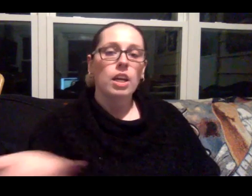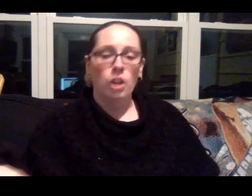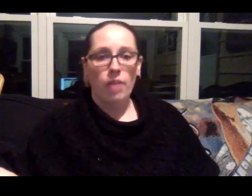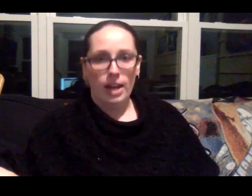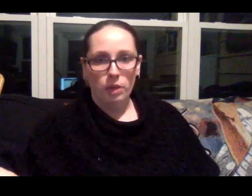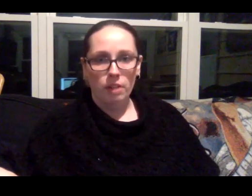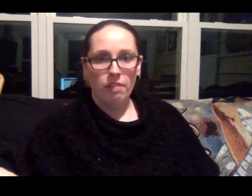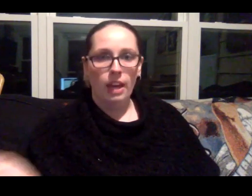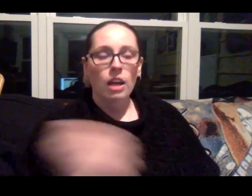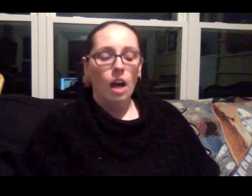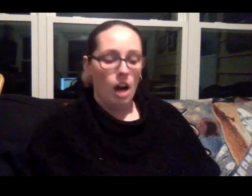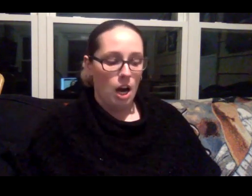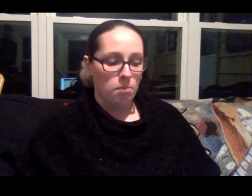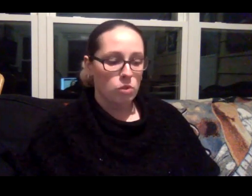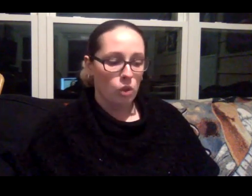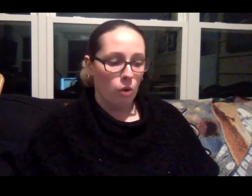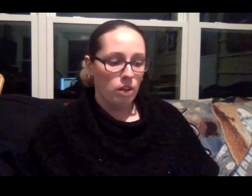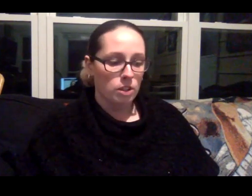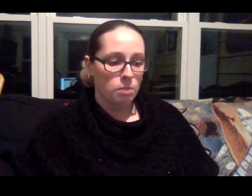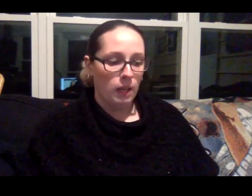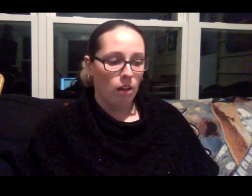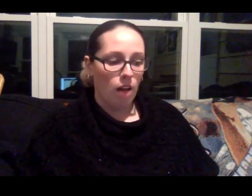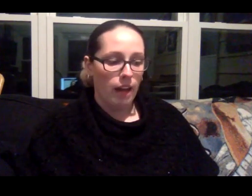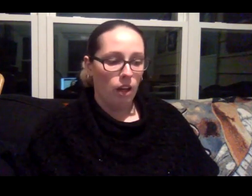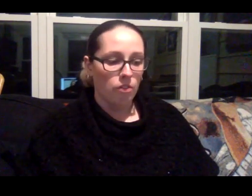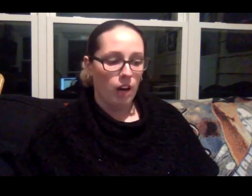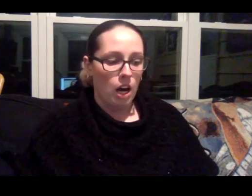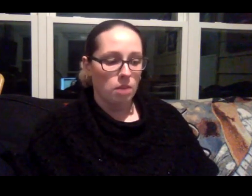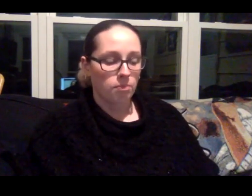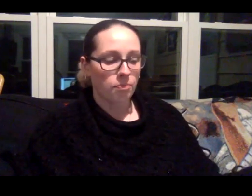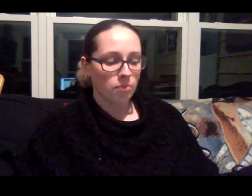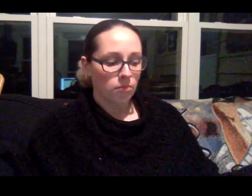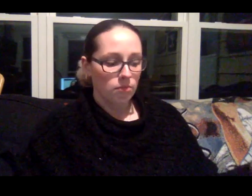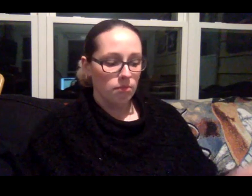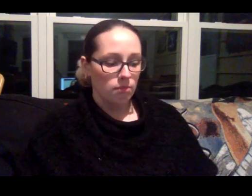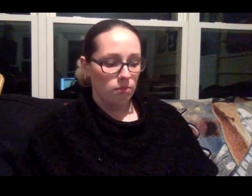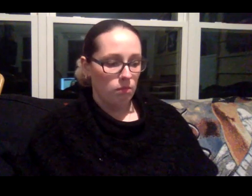and, you know, that sort of thing. Um, so there's been a lot of, um,